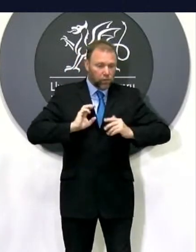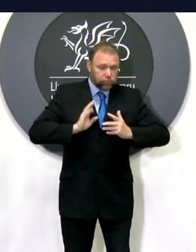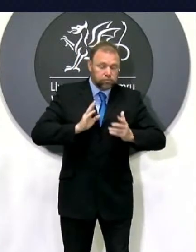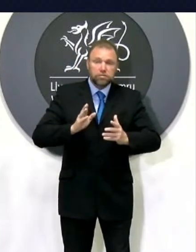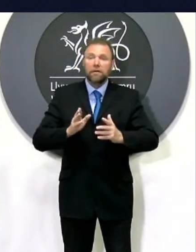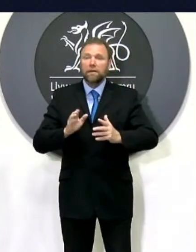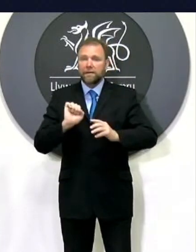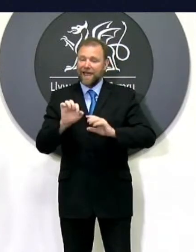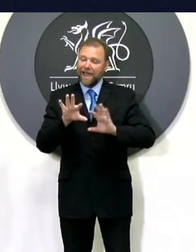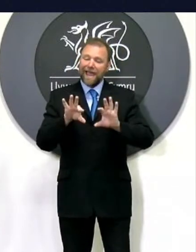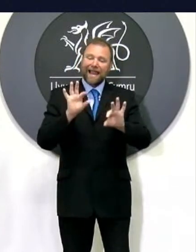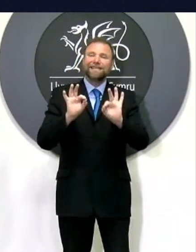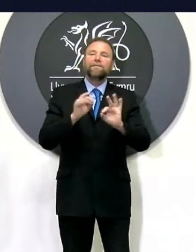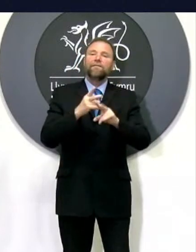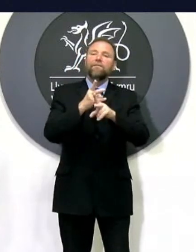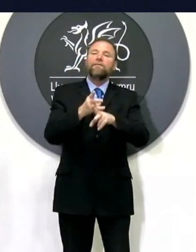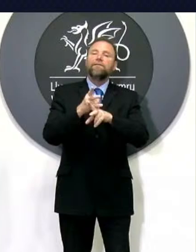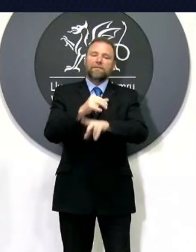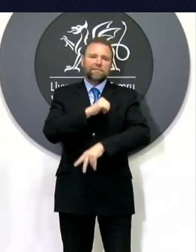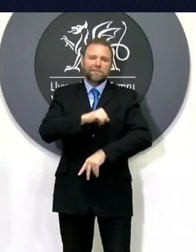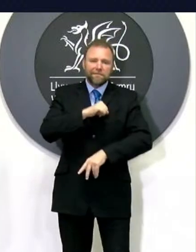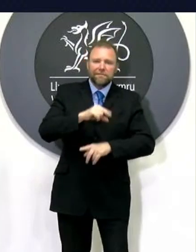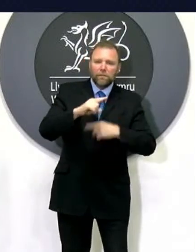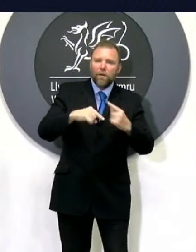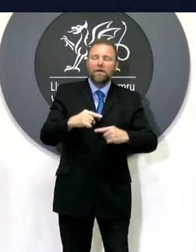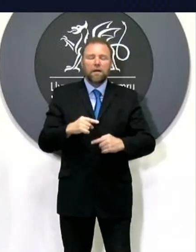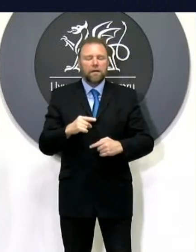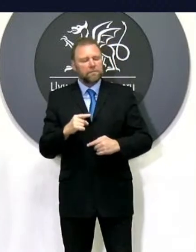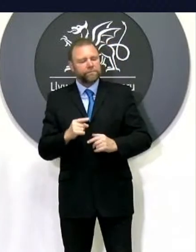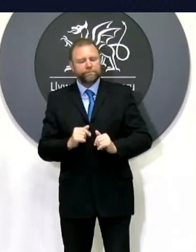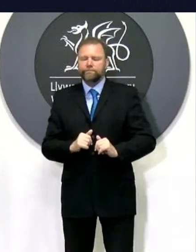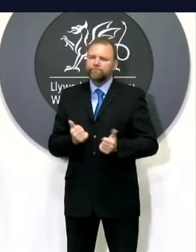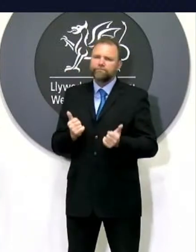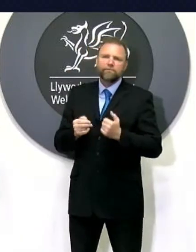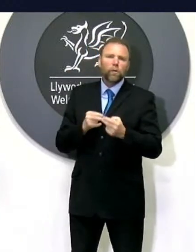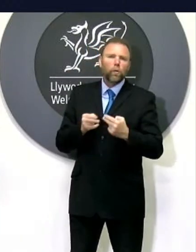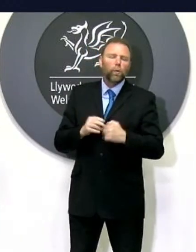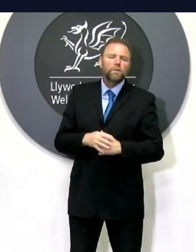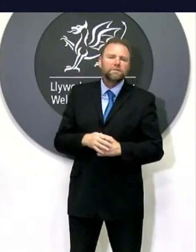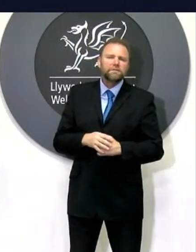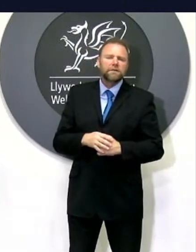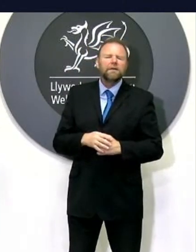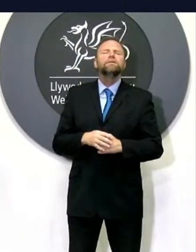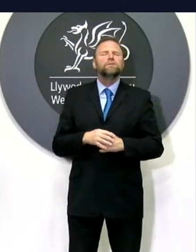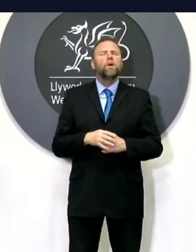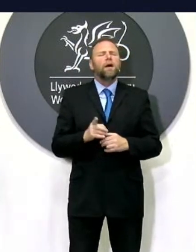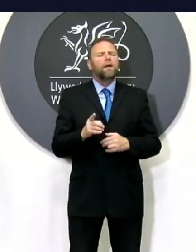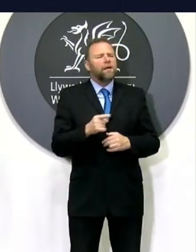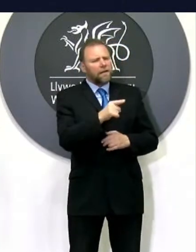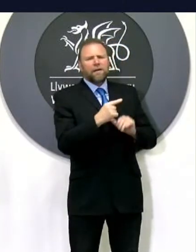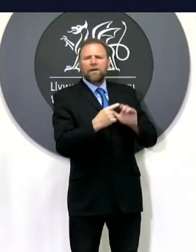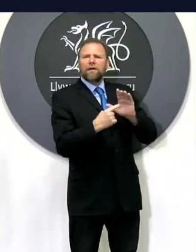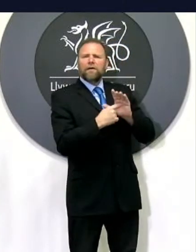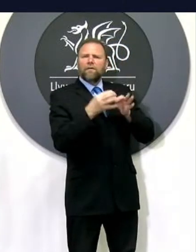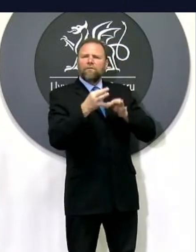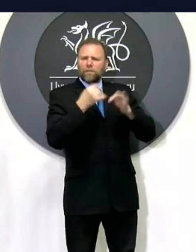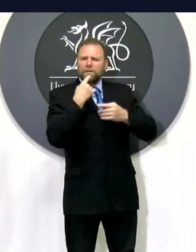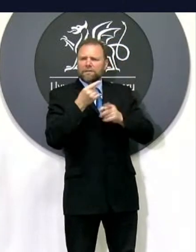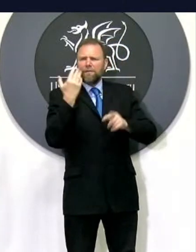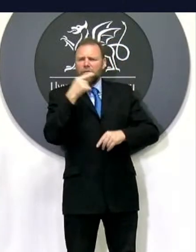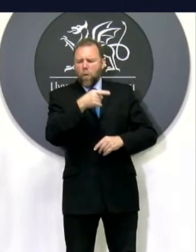that elective care again, and that's really good news. And as a marker of that, as the First Minister said earlier, we now